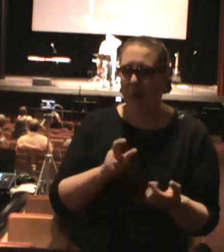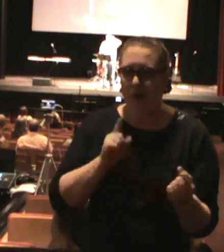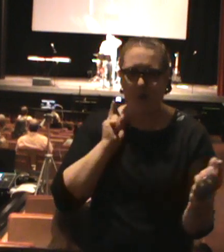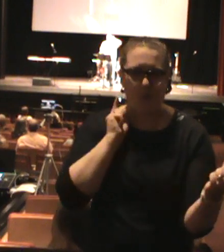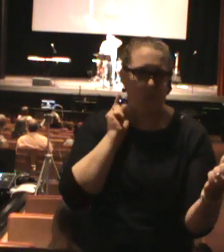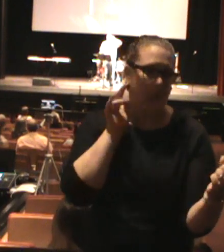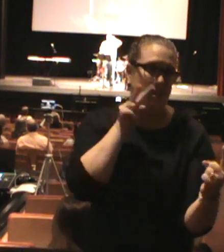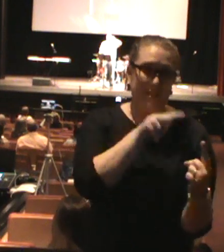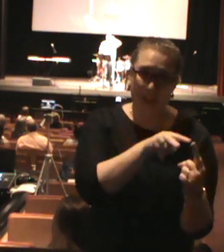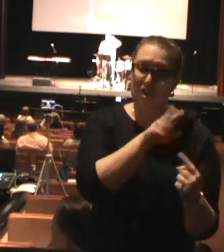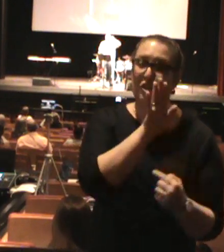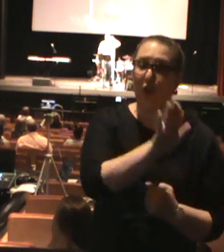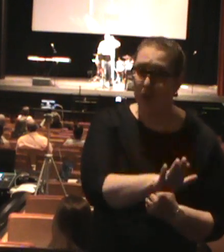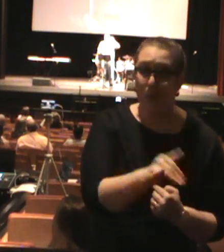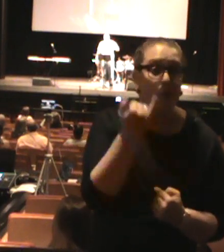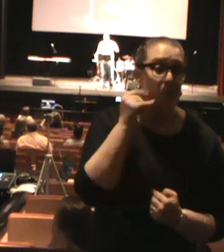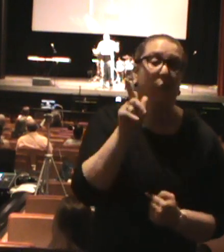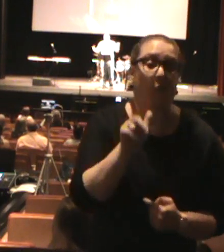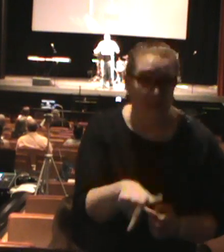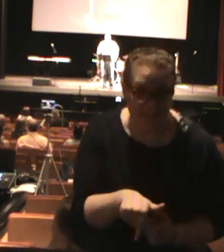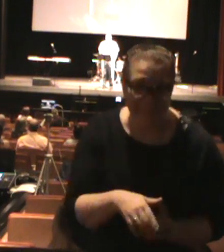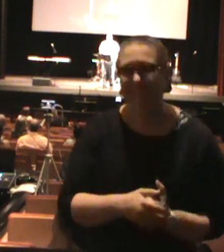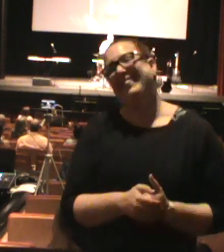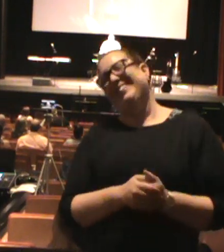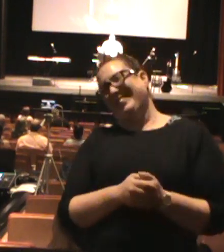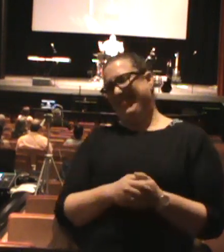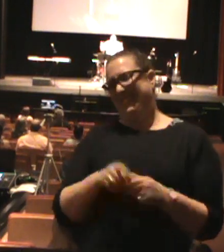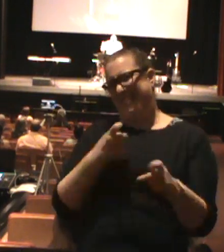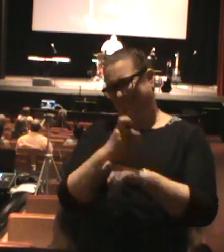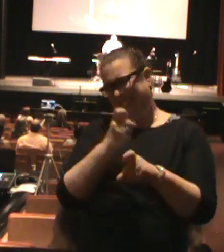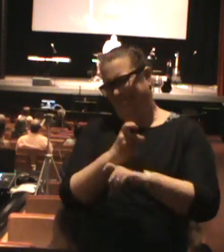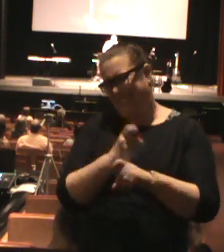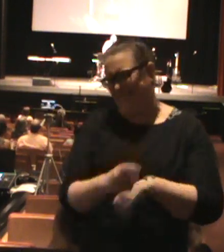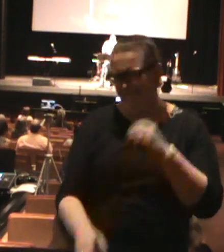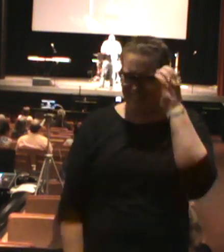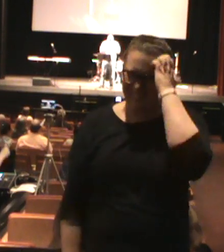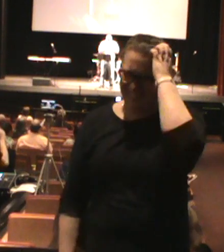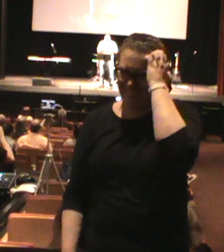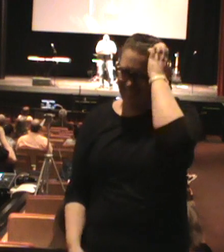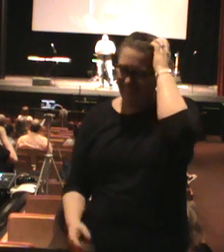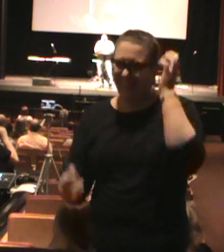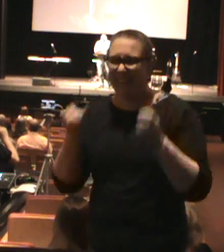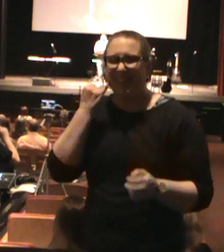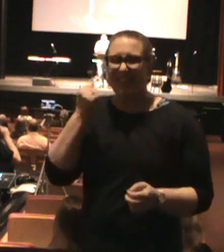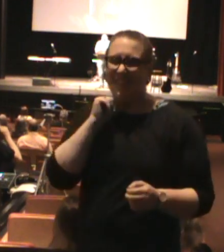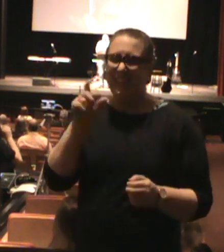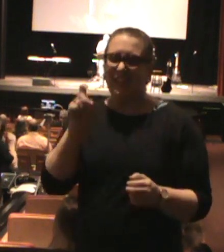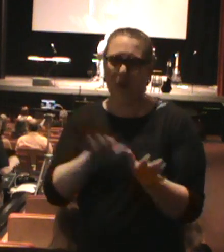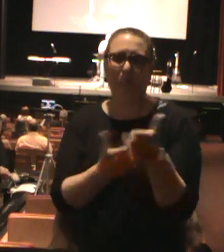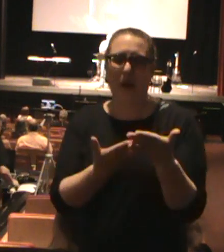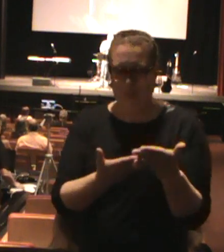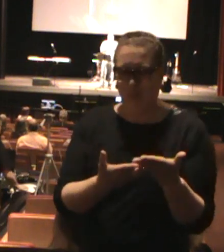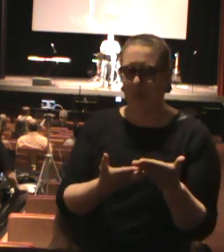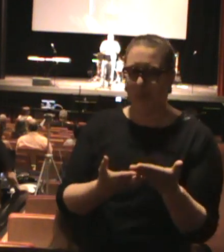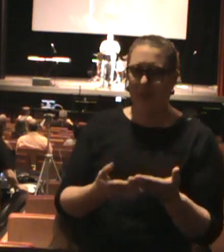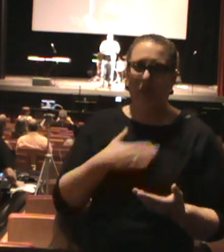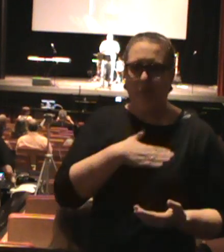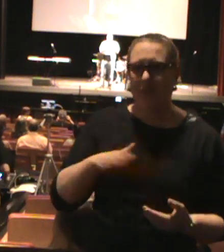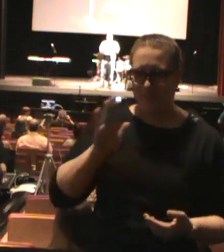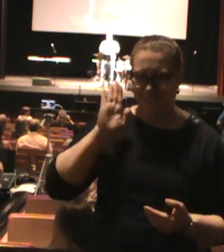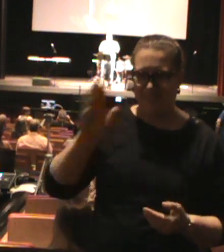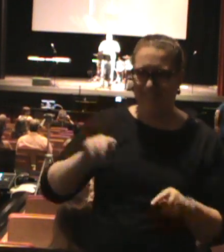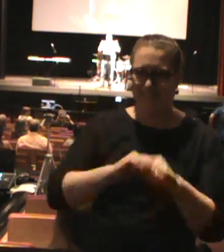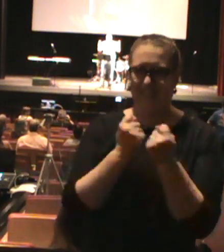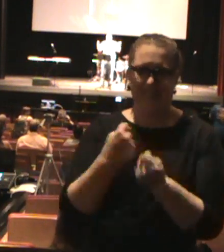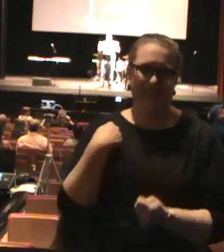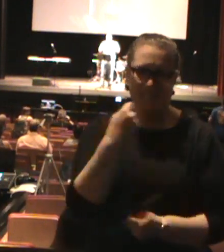verses 19 through 24 this morning. Don't have a copy of God's Word, just raise your hand and one of our Beacon Hill team members will bring you a copy of God's